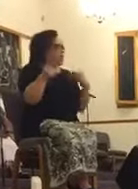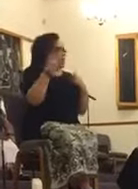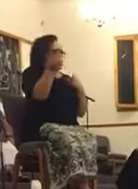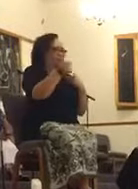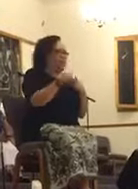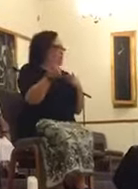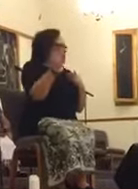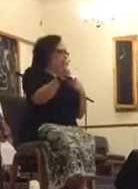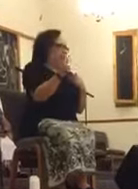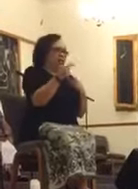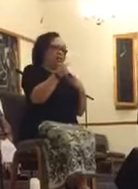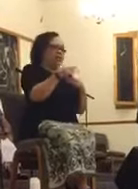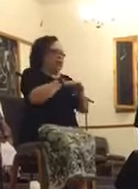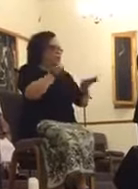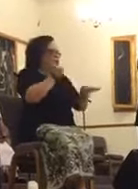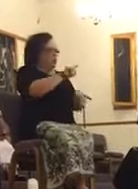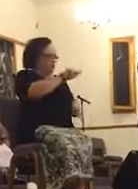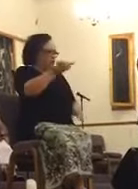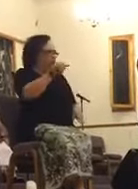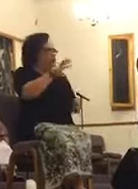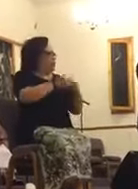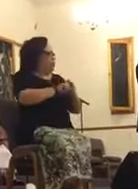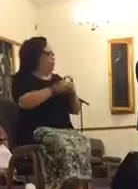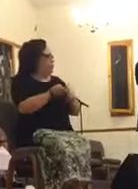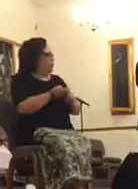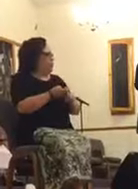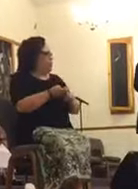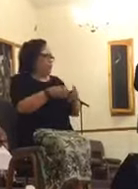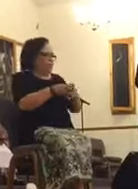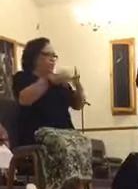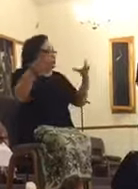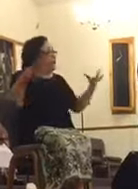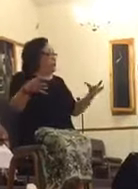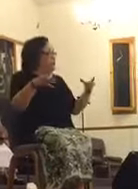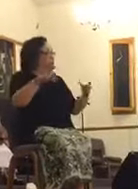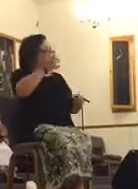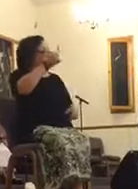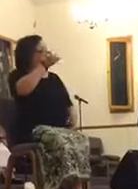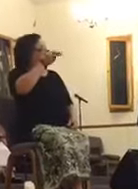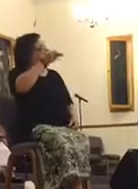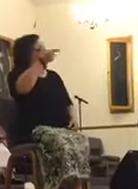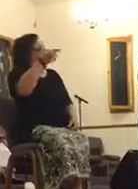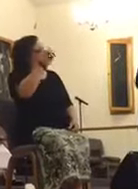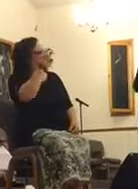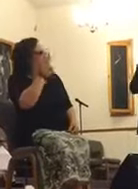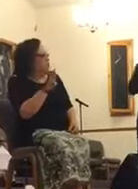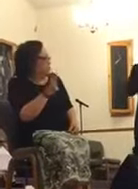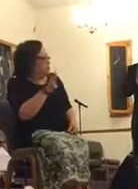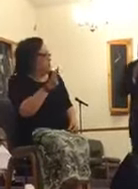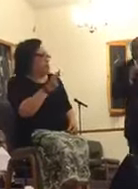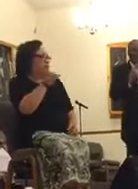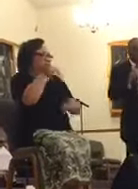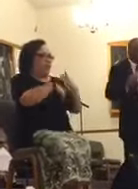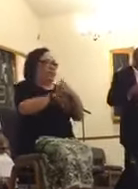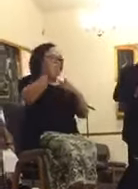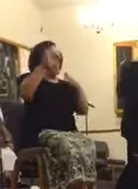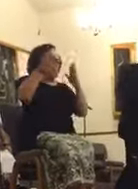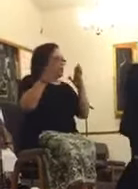biggest danger in pastoring is the people of God not following leadership.